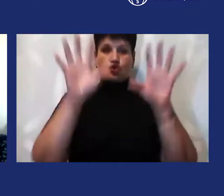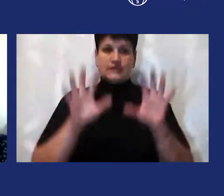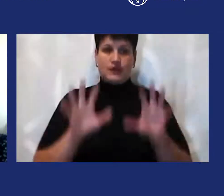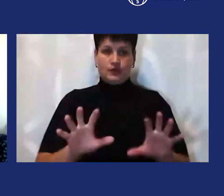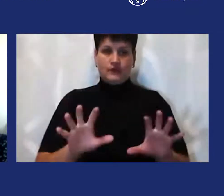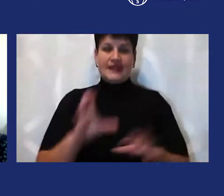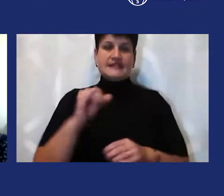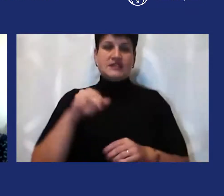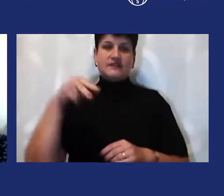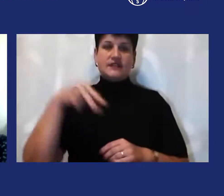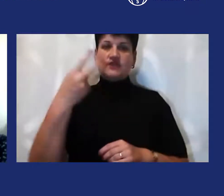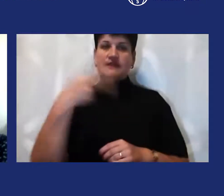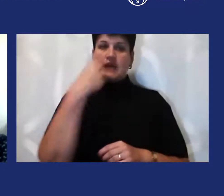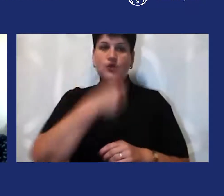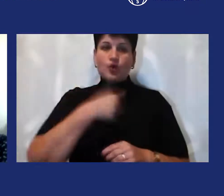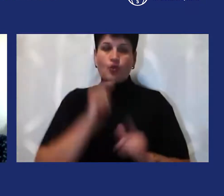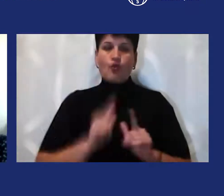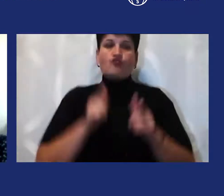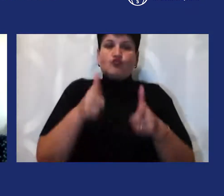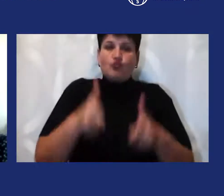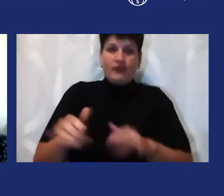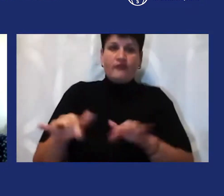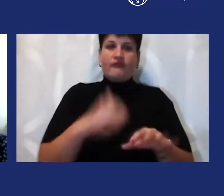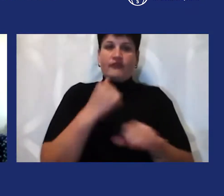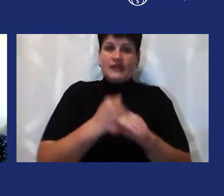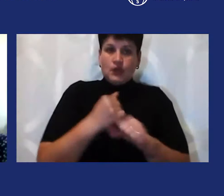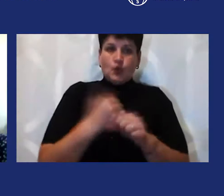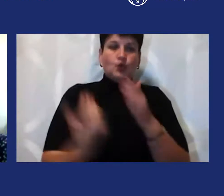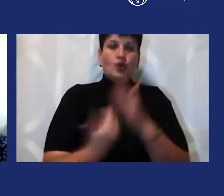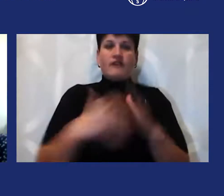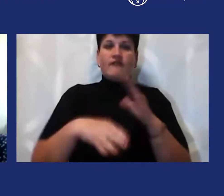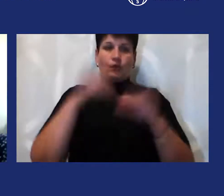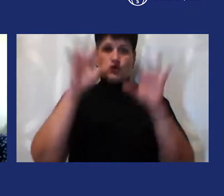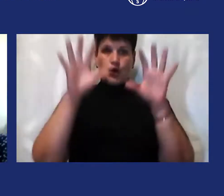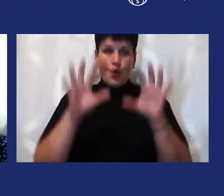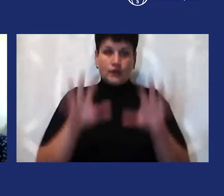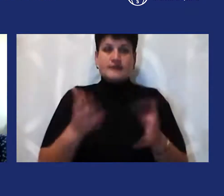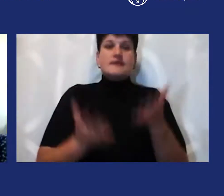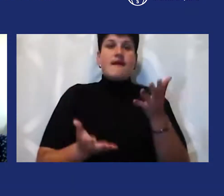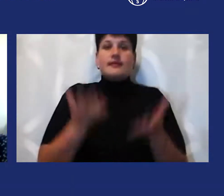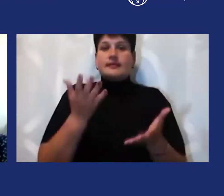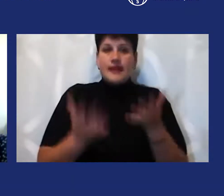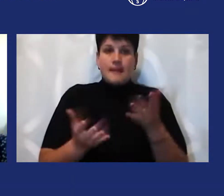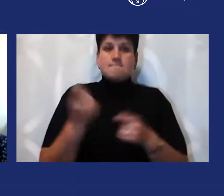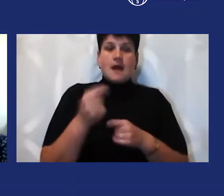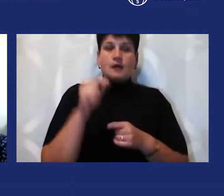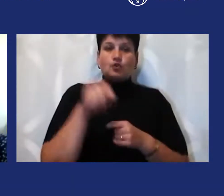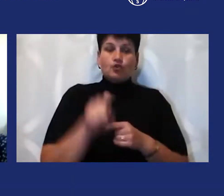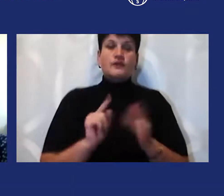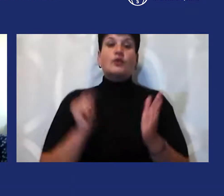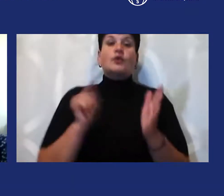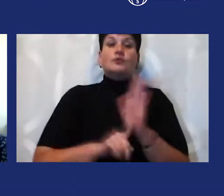had the change of electoral legislation. A new election code came into force, but